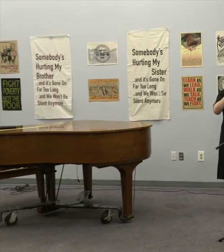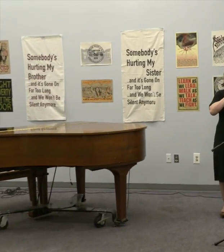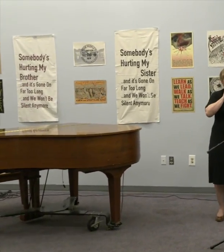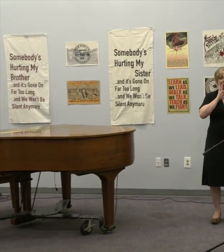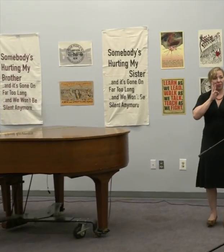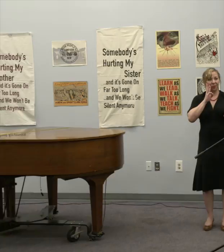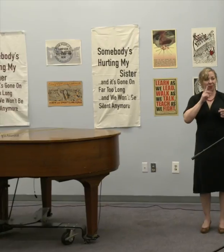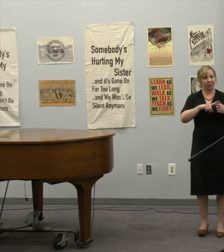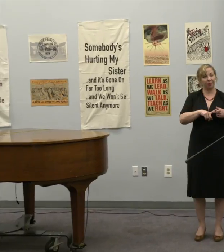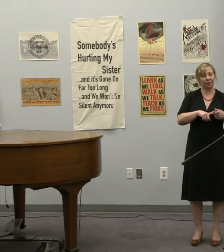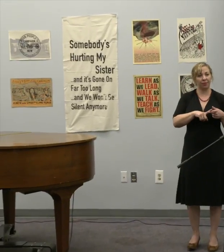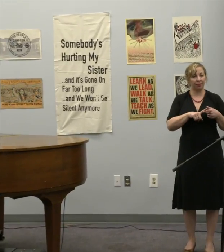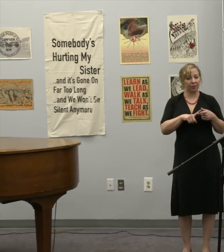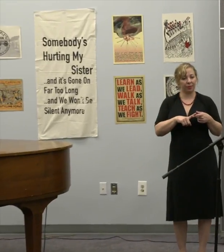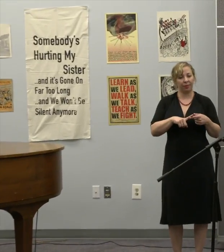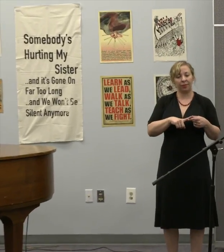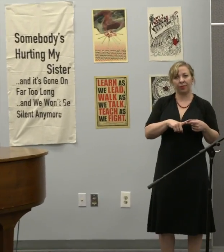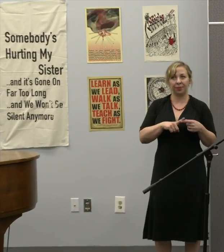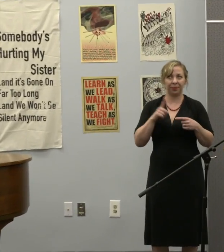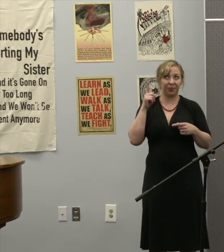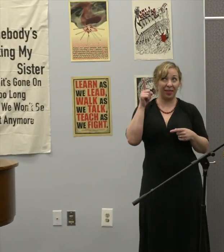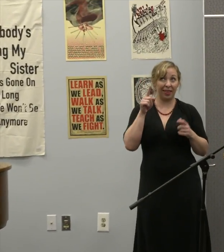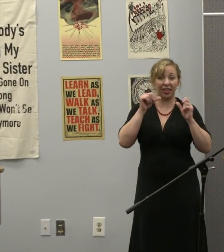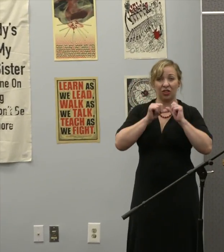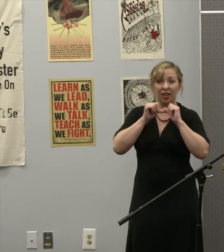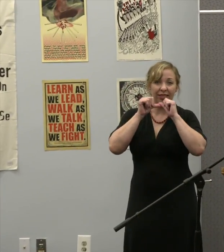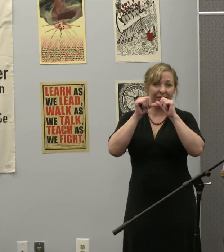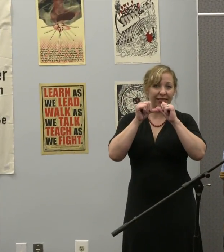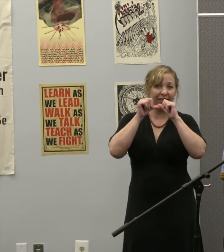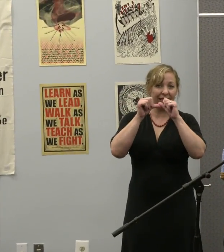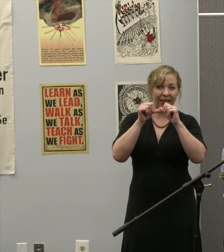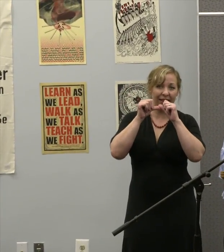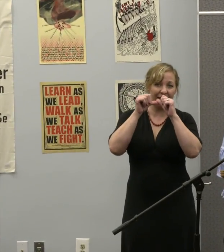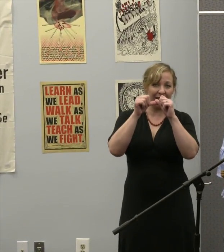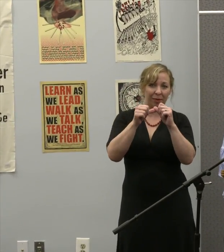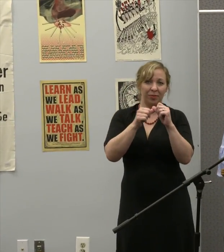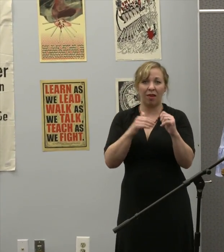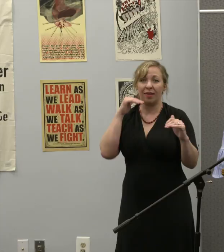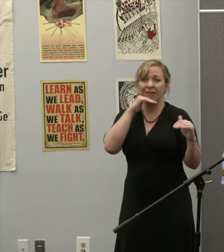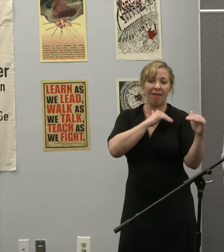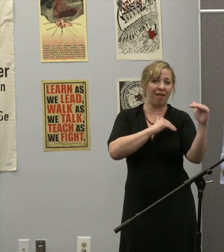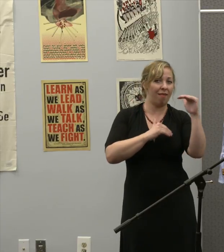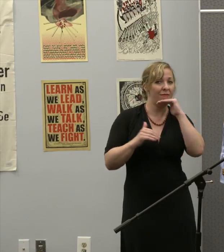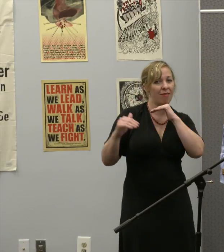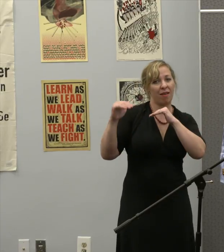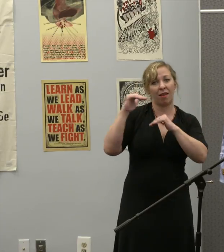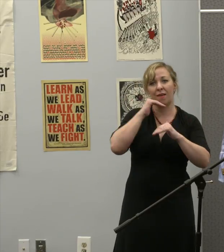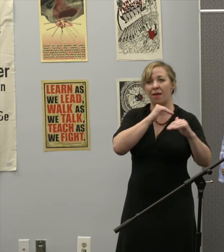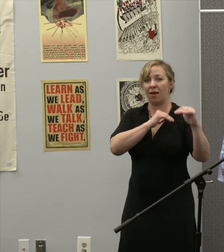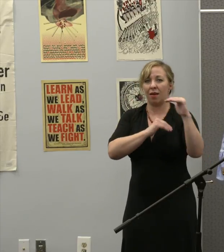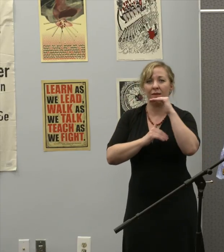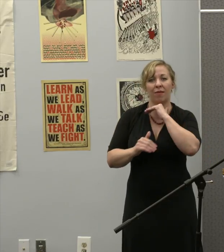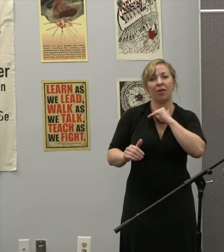water. He just keeps on telling lies. God's